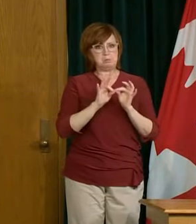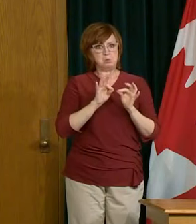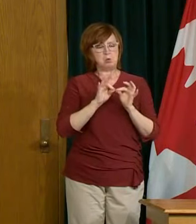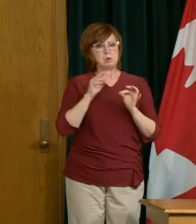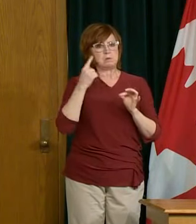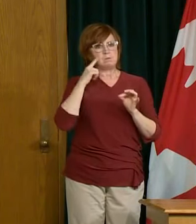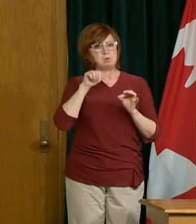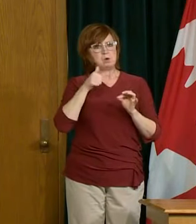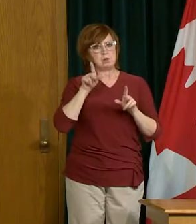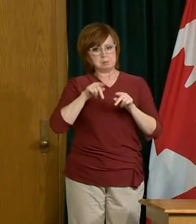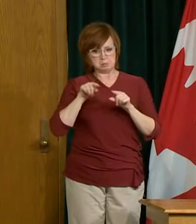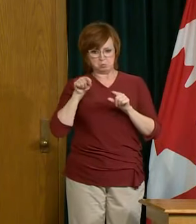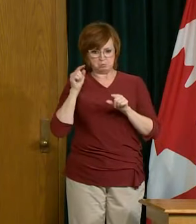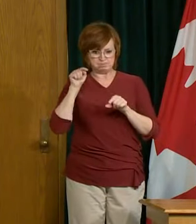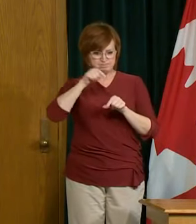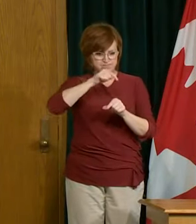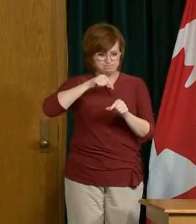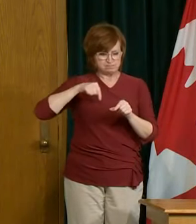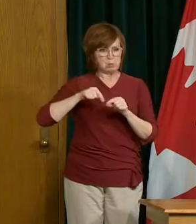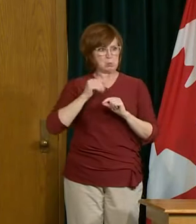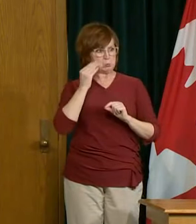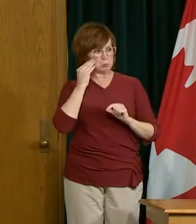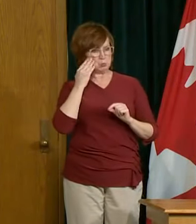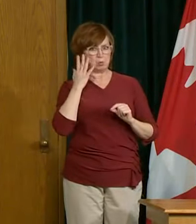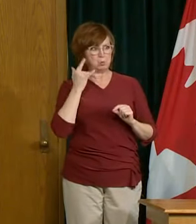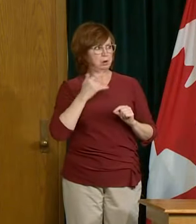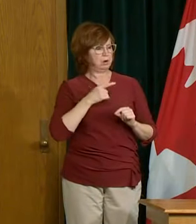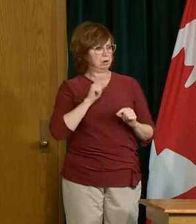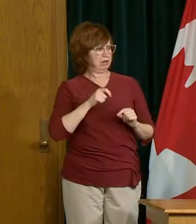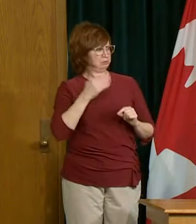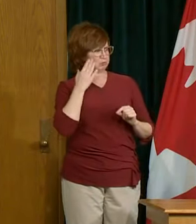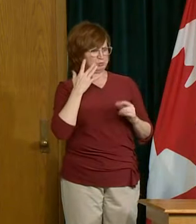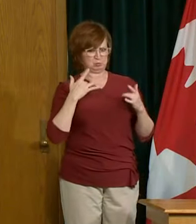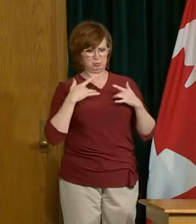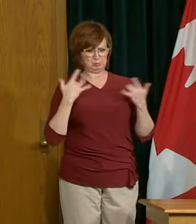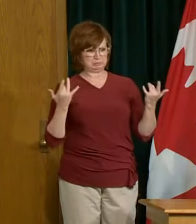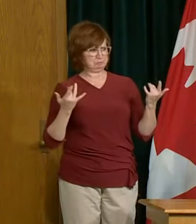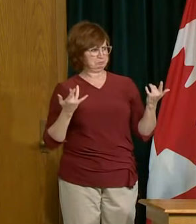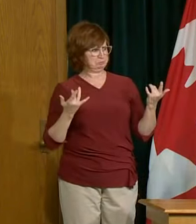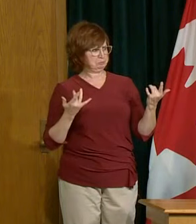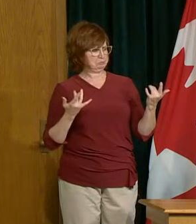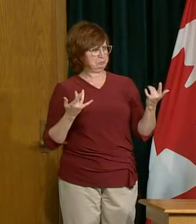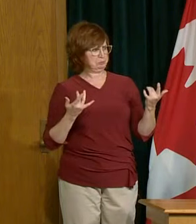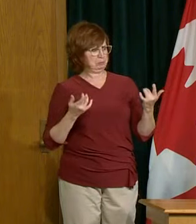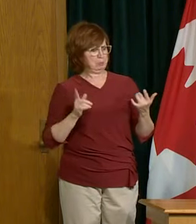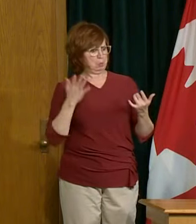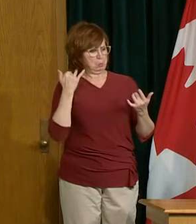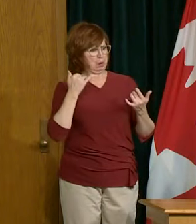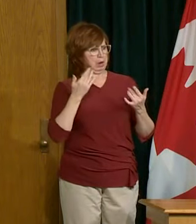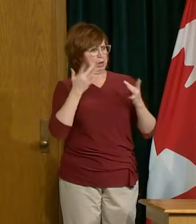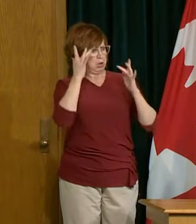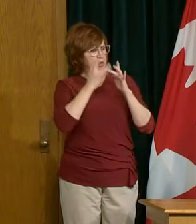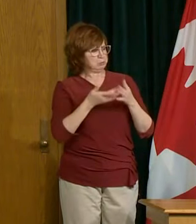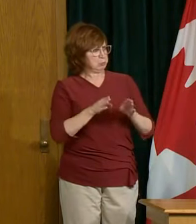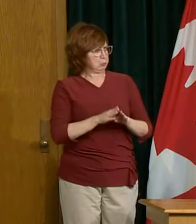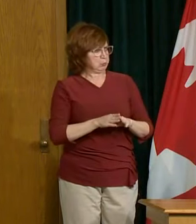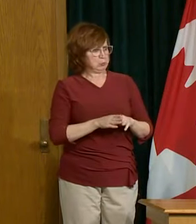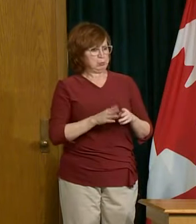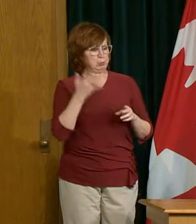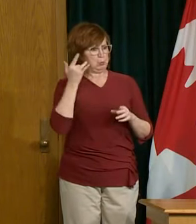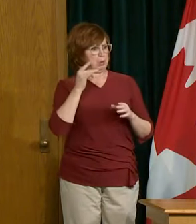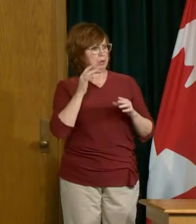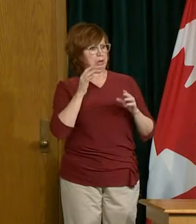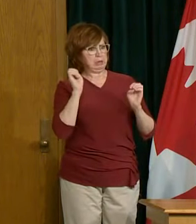some additional capacity that is being deployed, then that information is made public. Whenever there's an outbreak, that information is shared, whether it's a